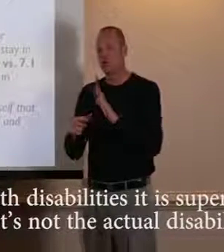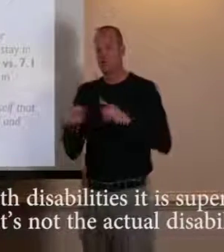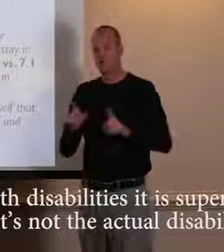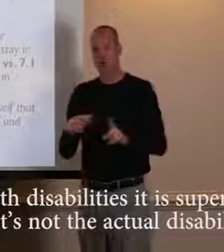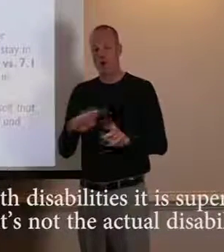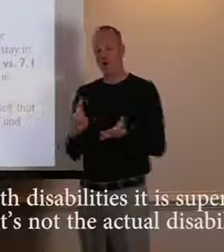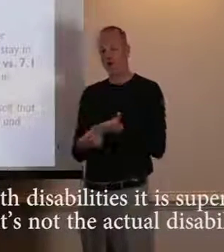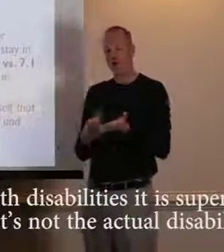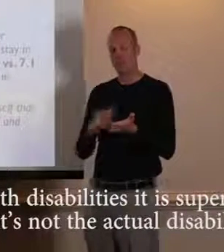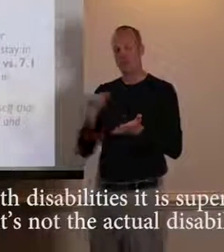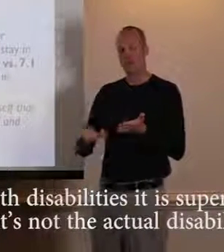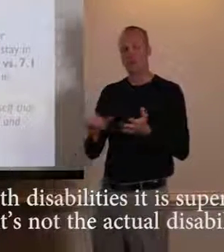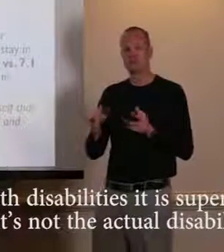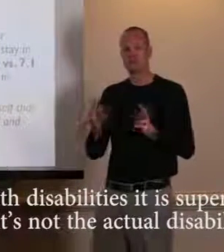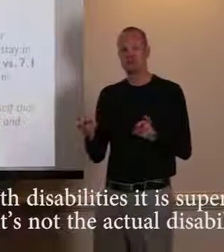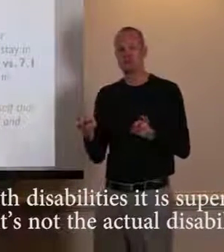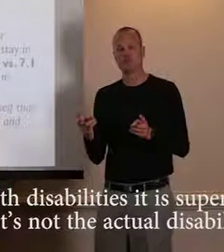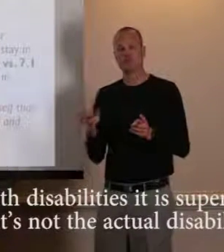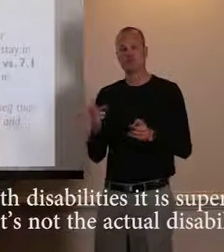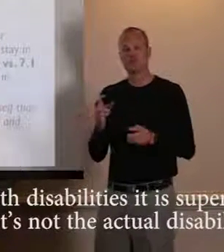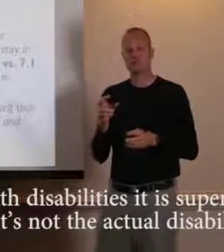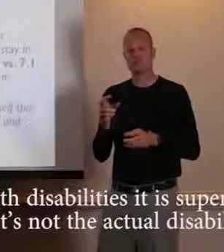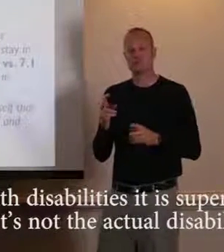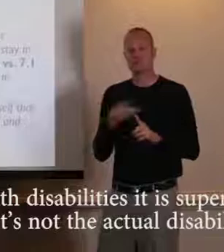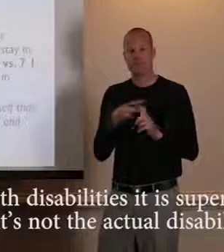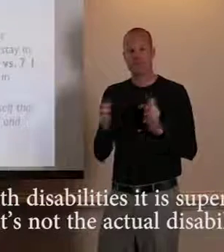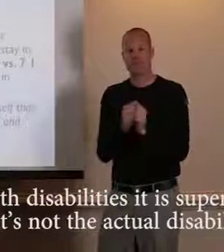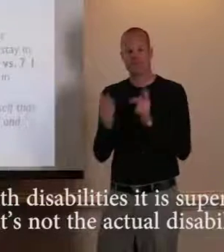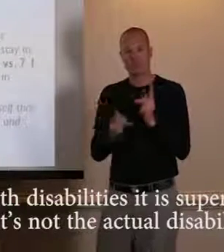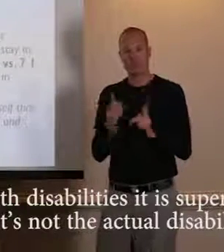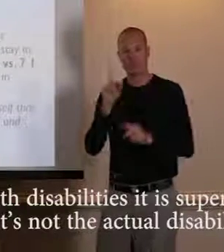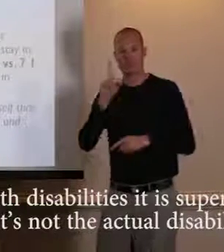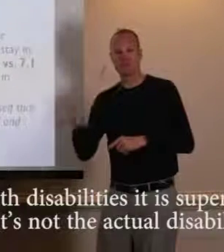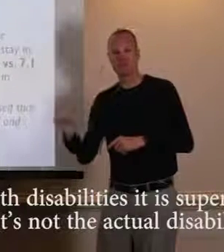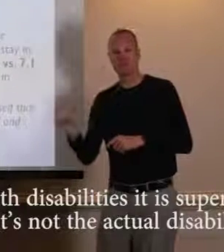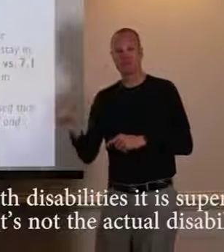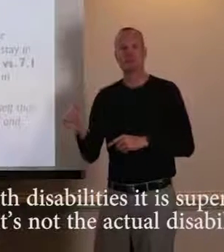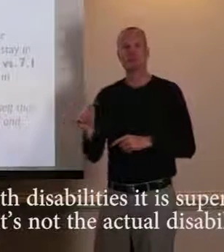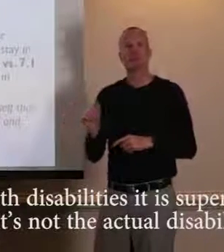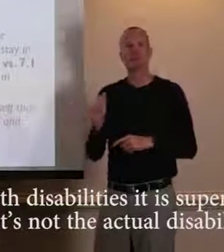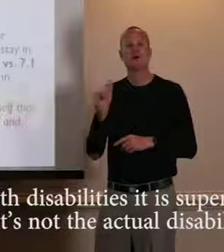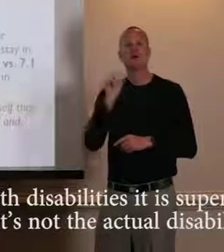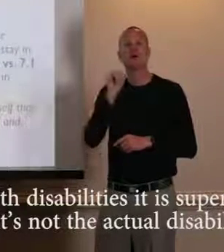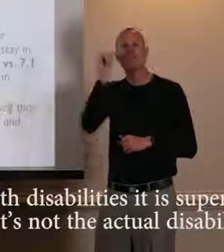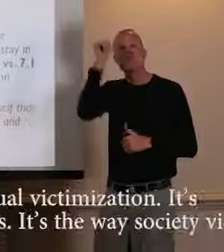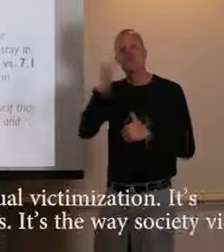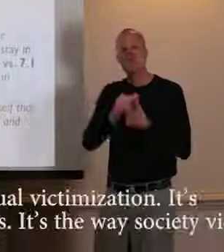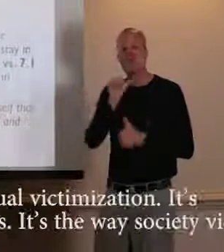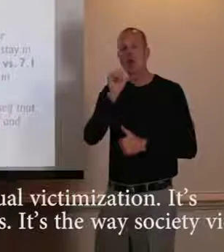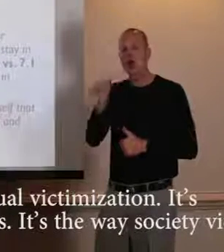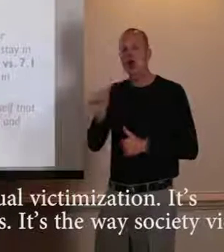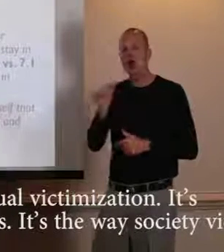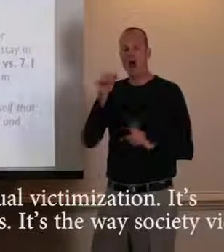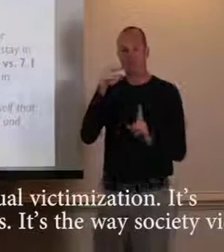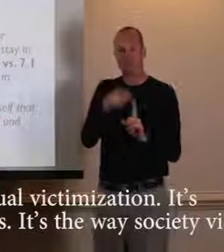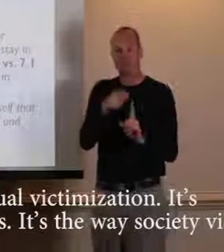people with disabilities, it is super important to remember that it's not the actual disability that increases the risk for